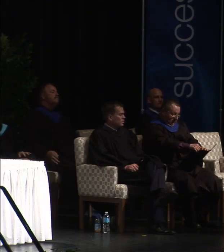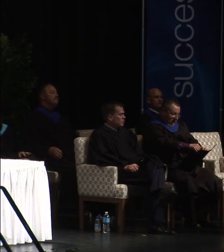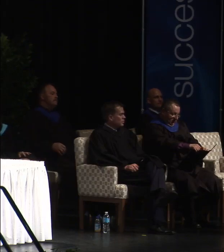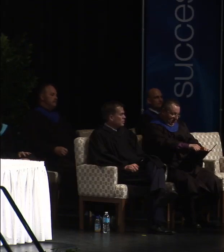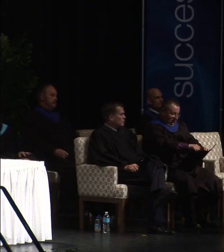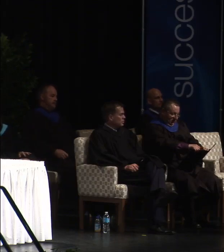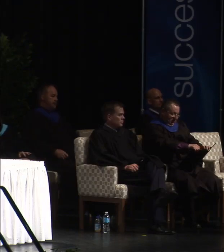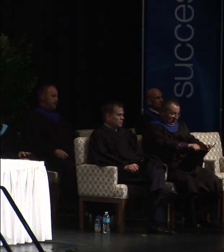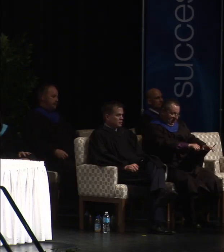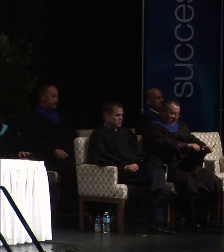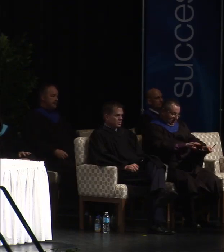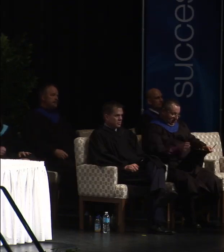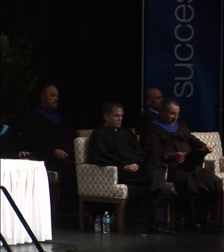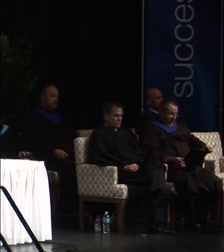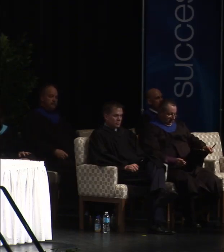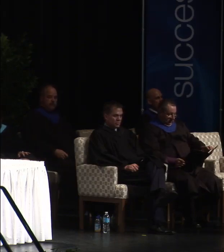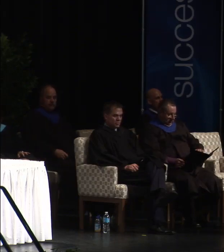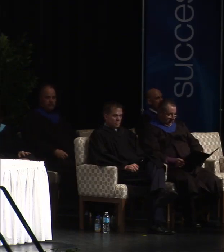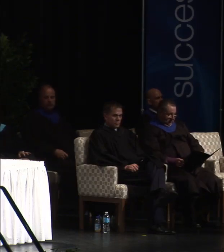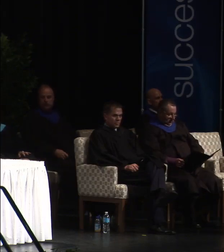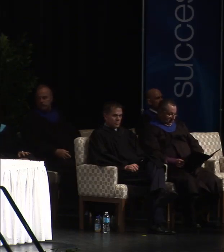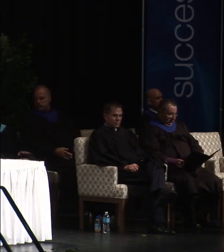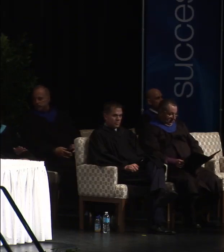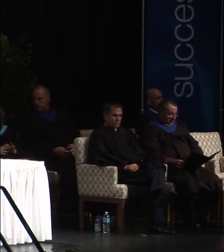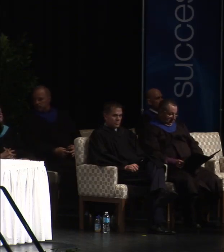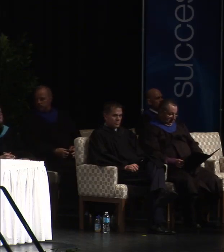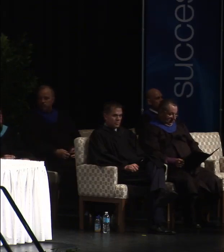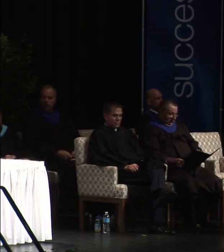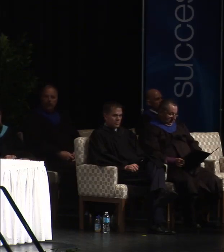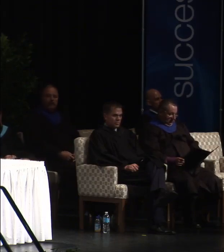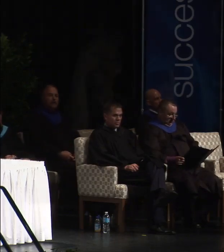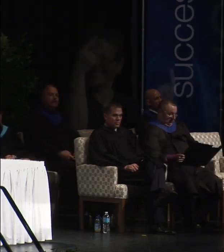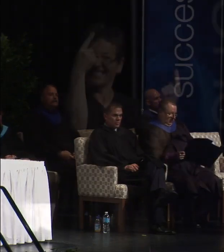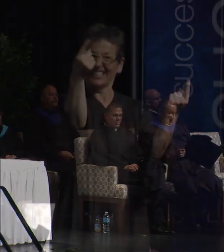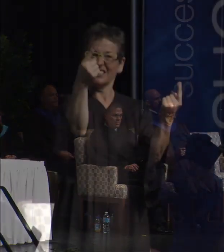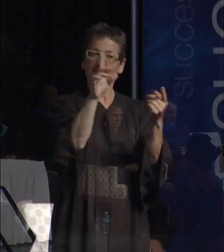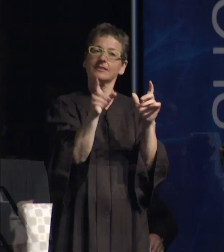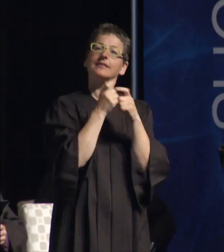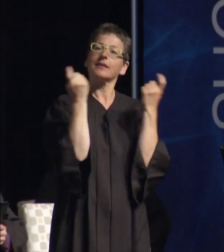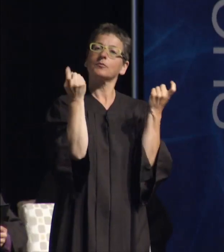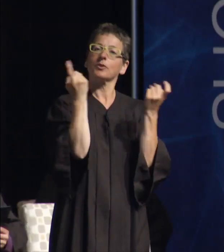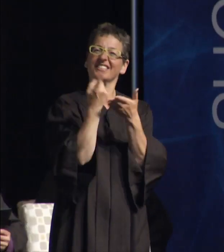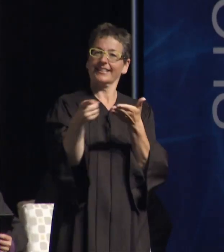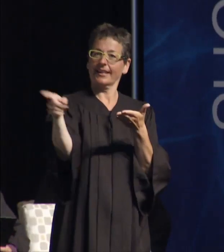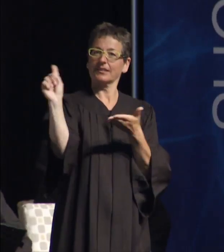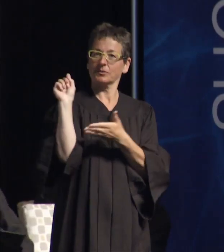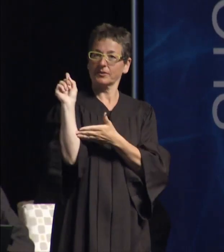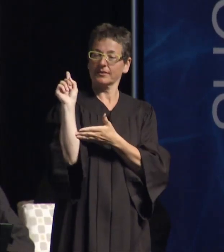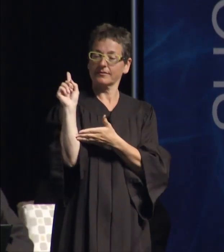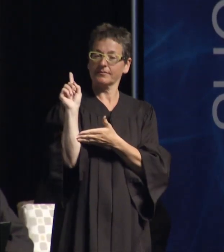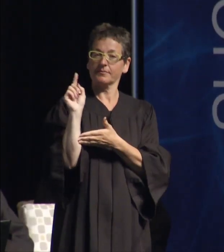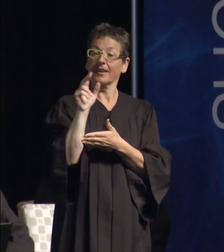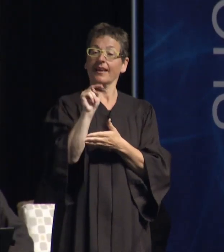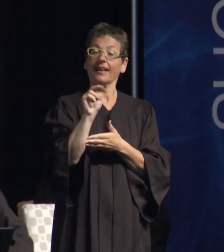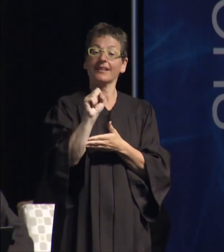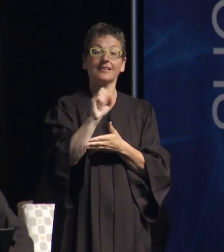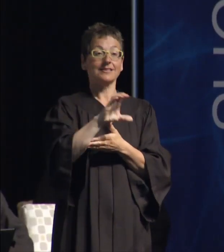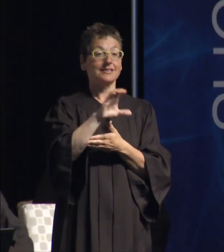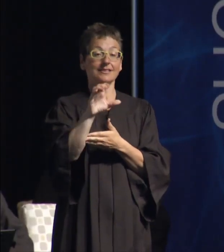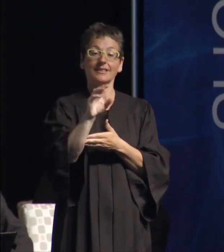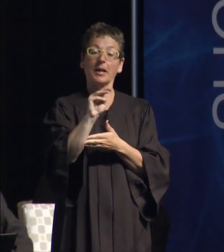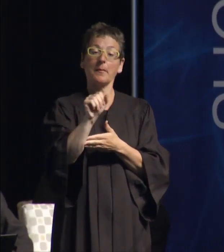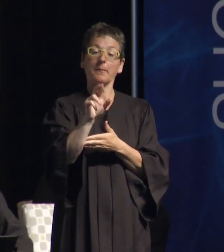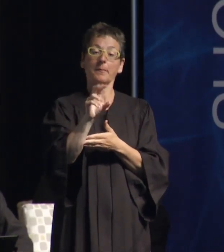acknowledge the student accomplishments recognized at the Student Success Celebration. Last week, Marconi Campus celebrated the